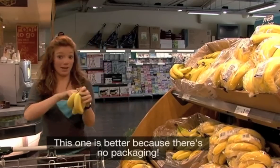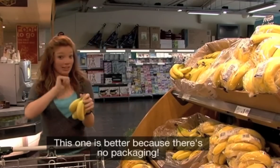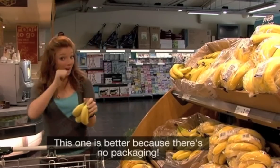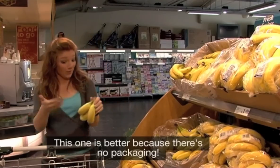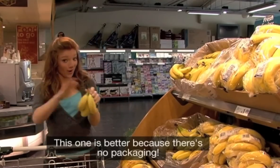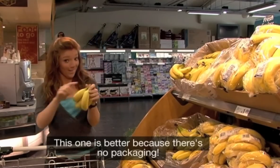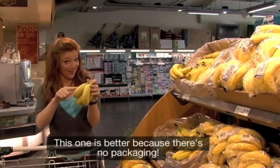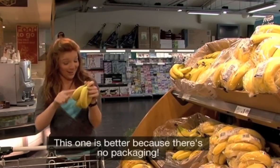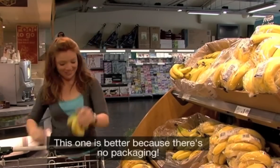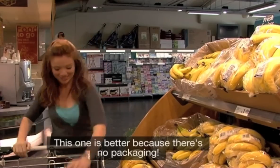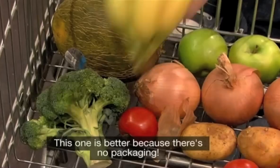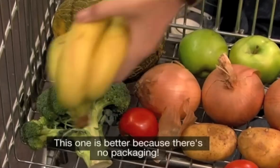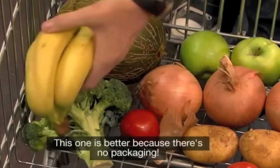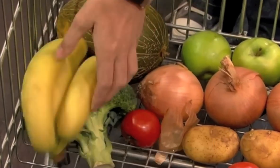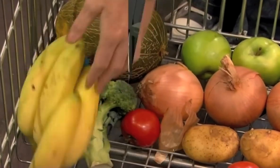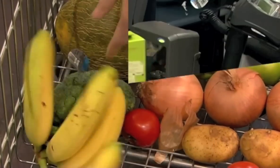This one is better because there's no packaging.